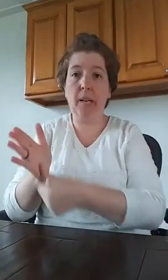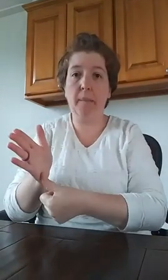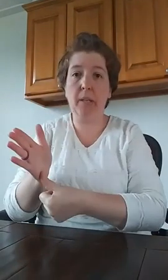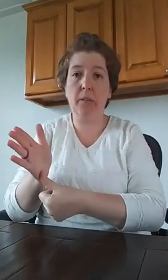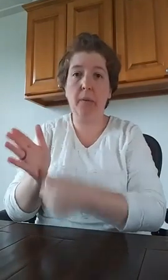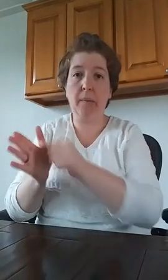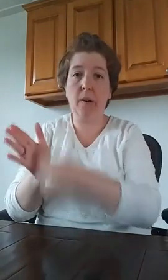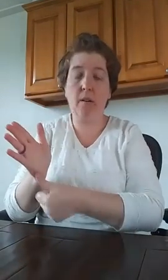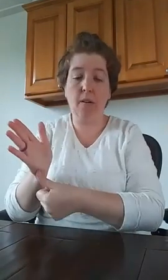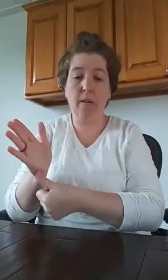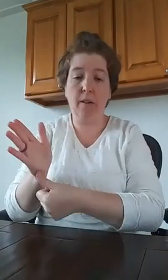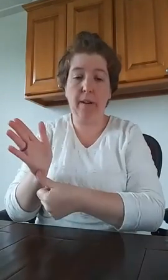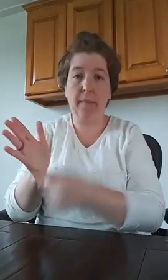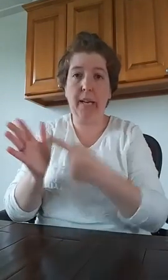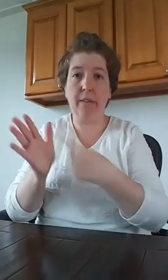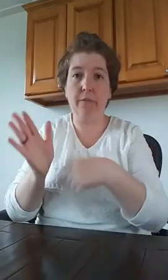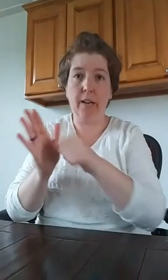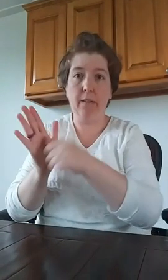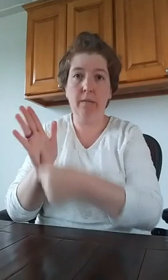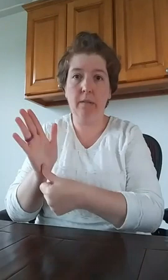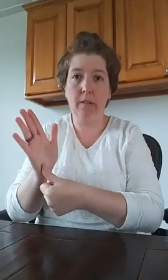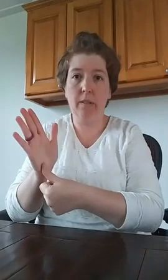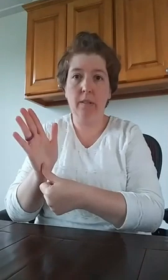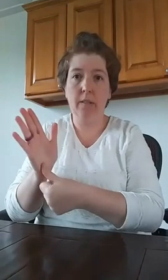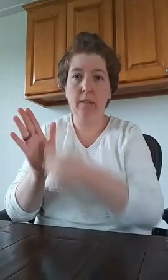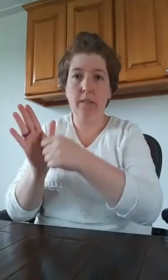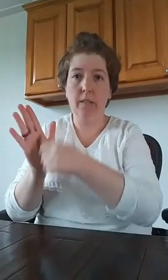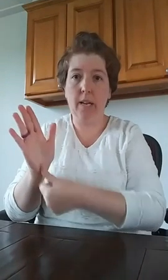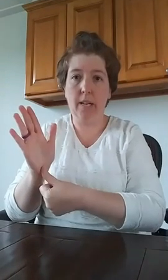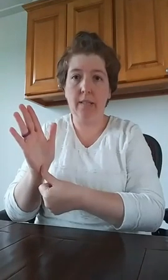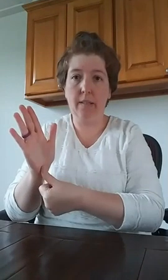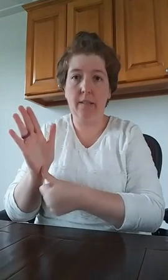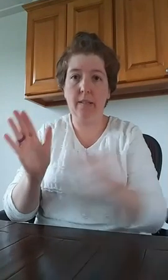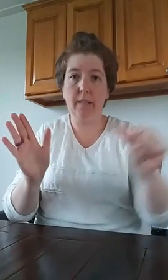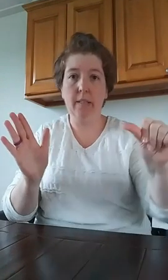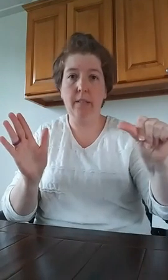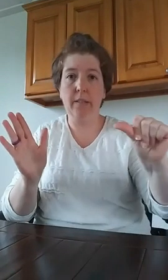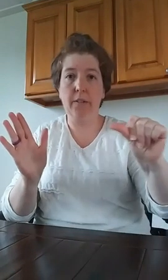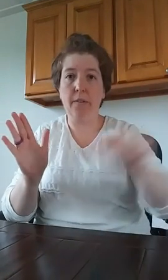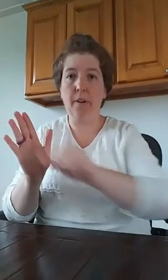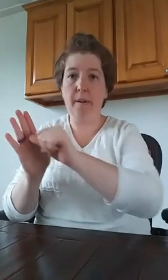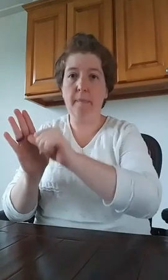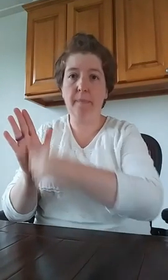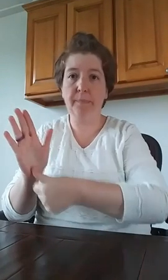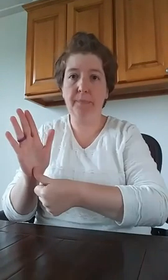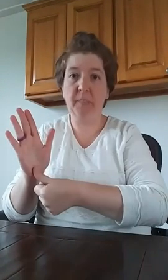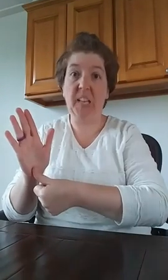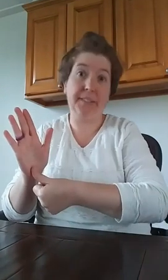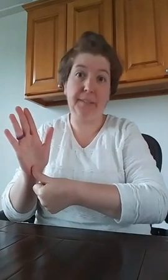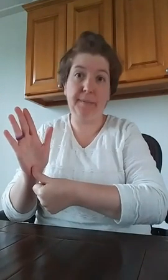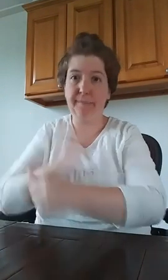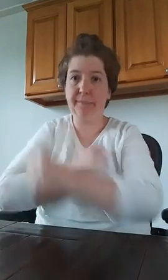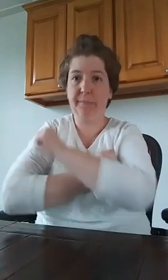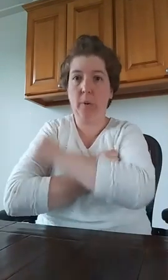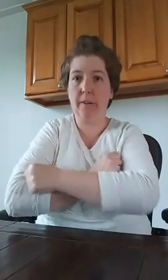I'm gonna do it on my hand for now cut your thumb cuts it wherever